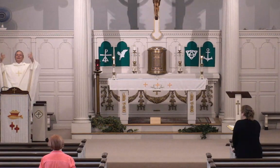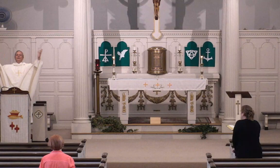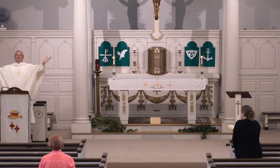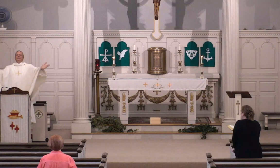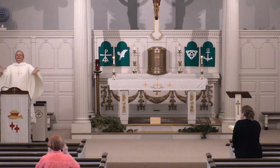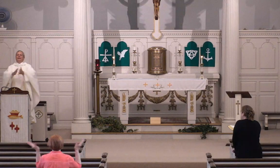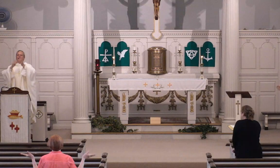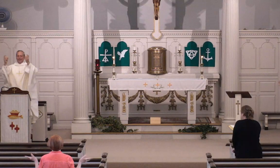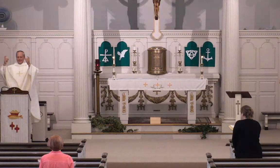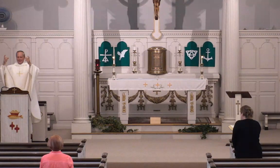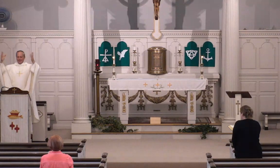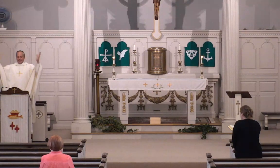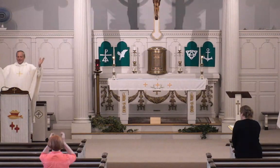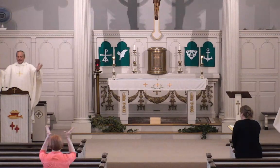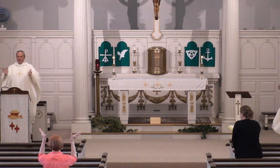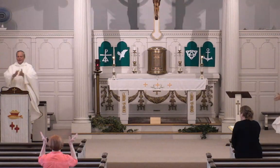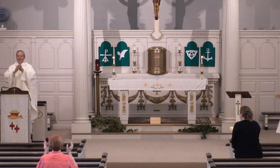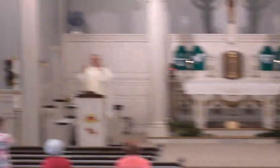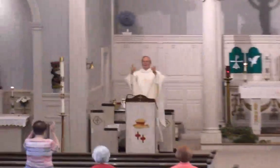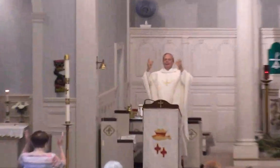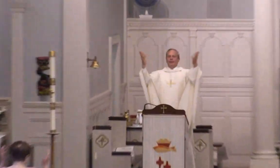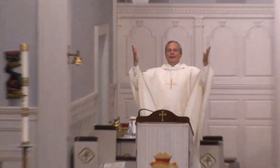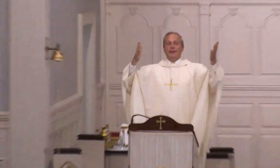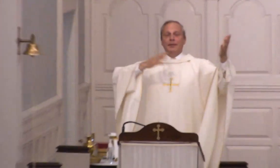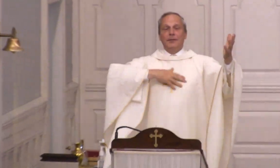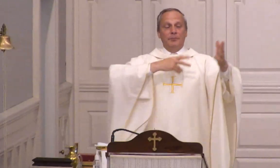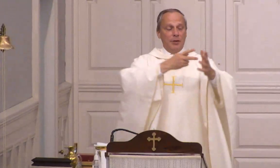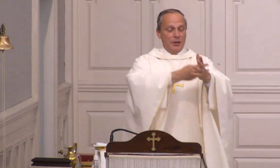Alleluia, alleluia, alleluia.